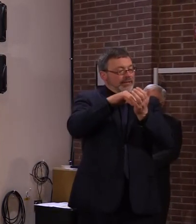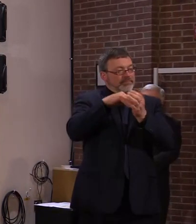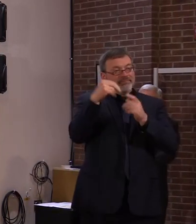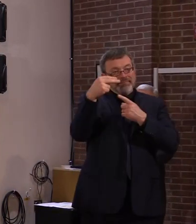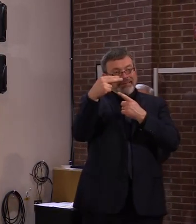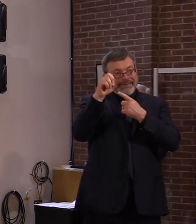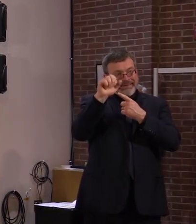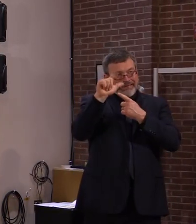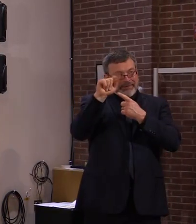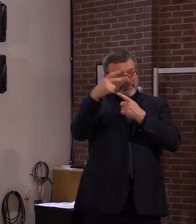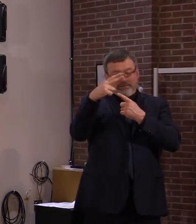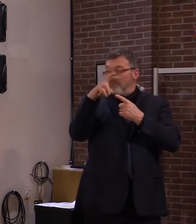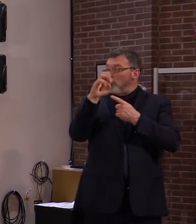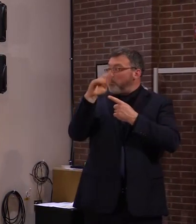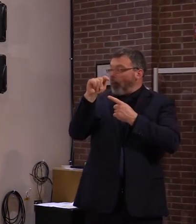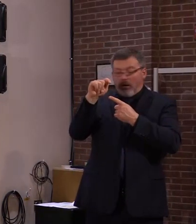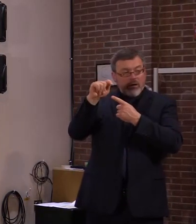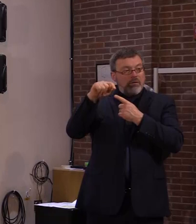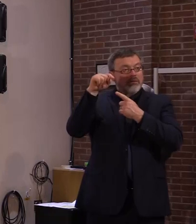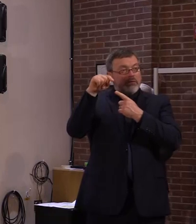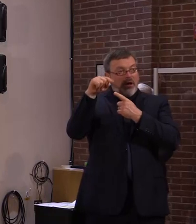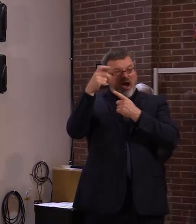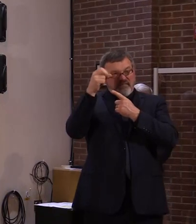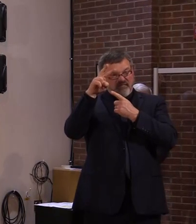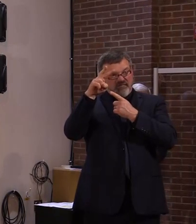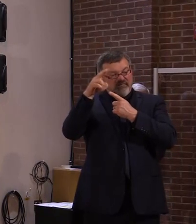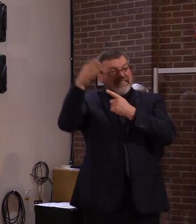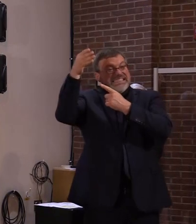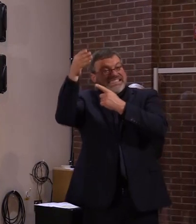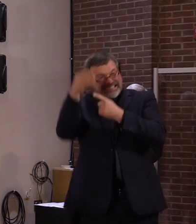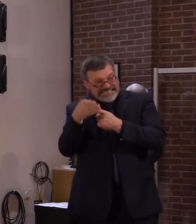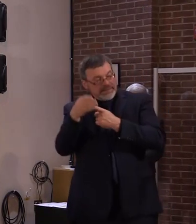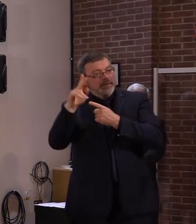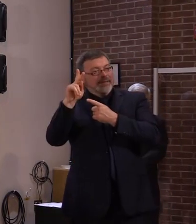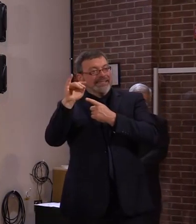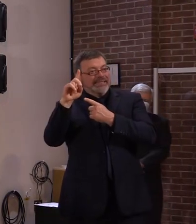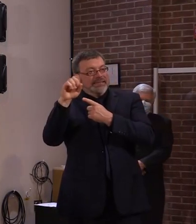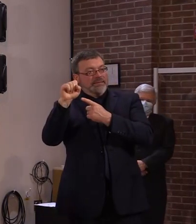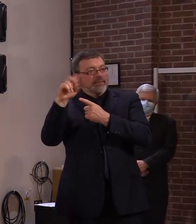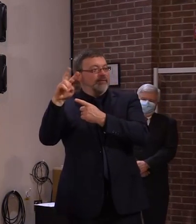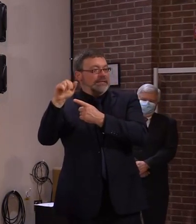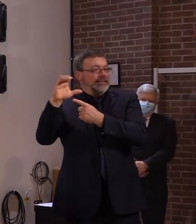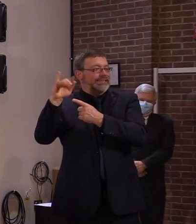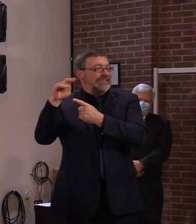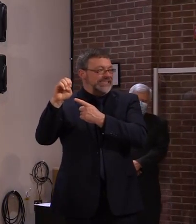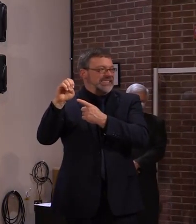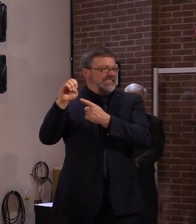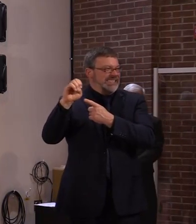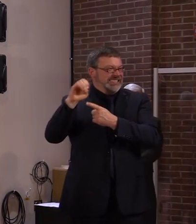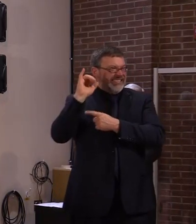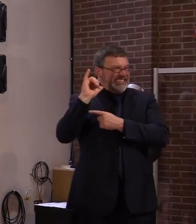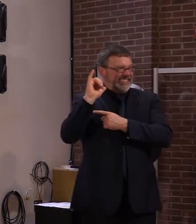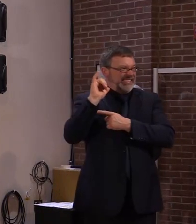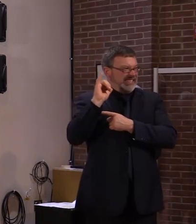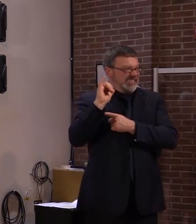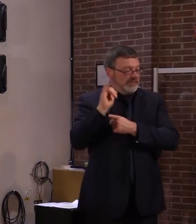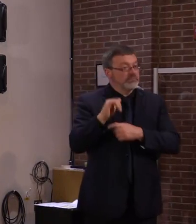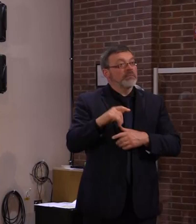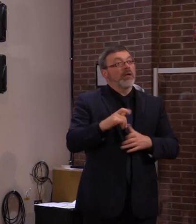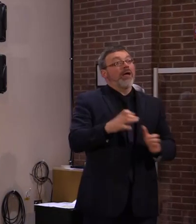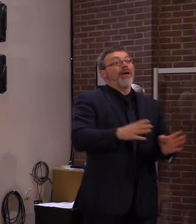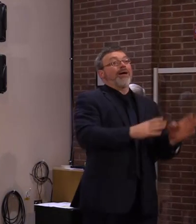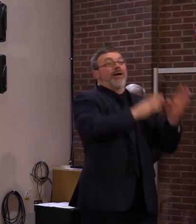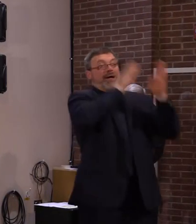healthvermont.gov/kidsvaccine. Get your booster shot as soon as you can. It's especially important if you're older or have